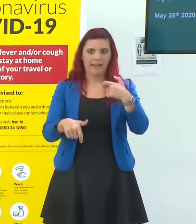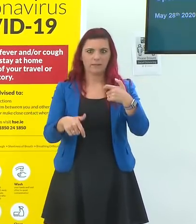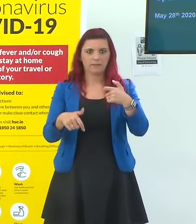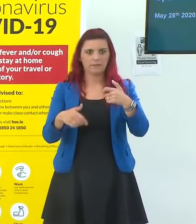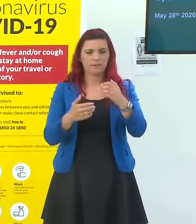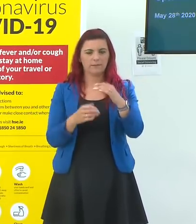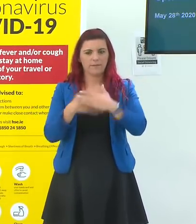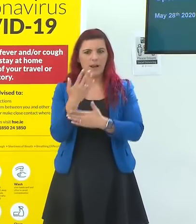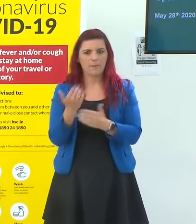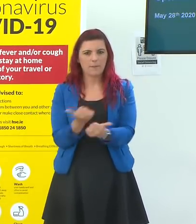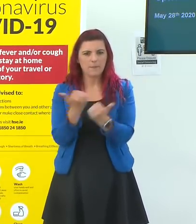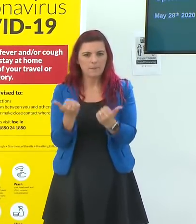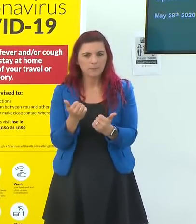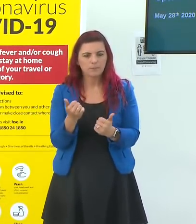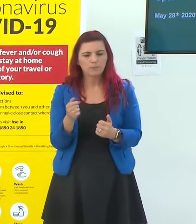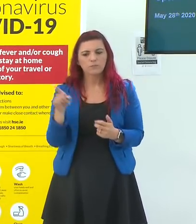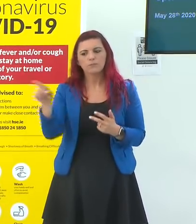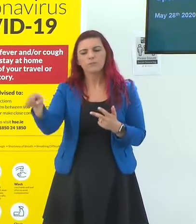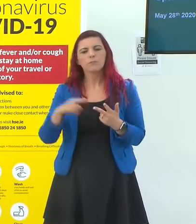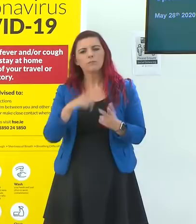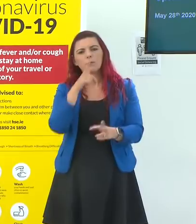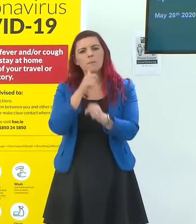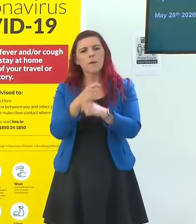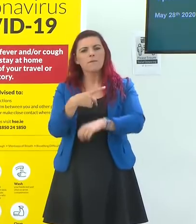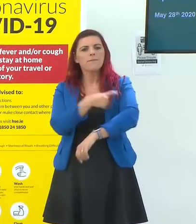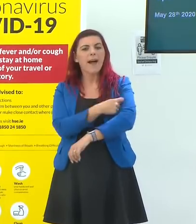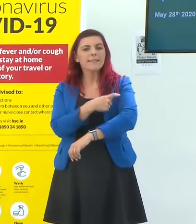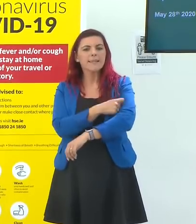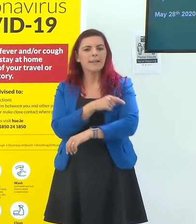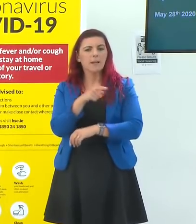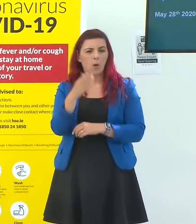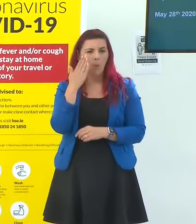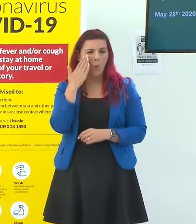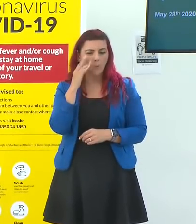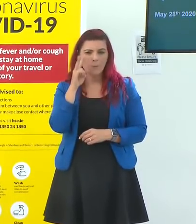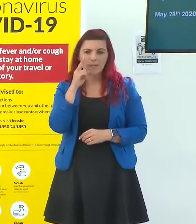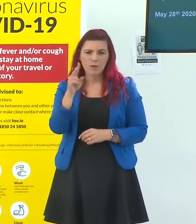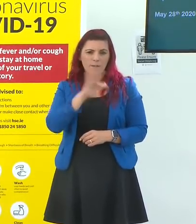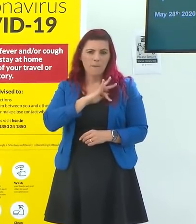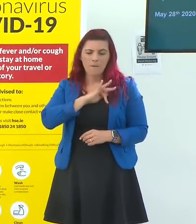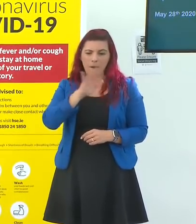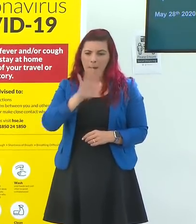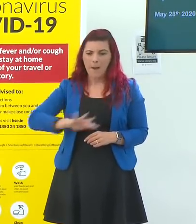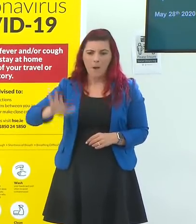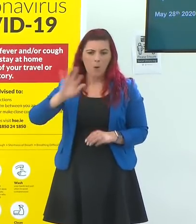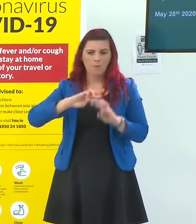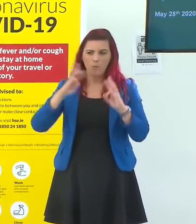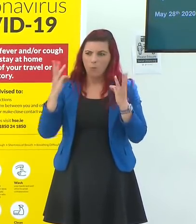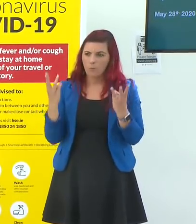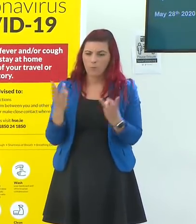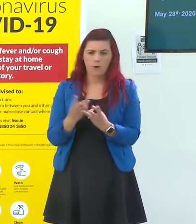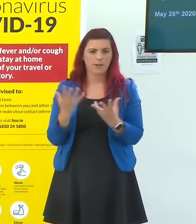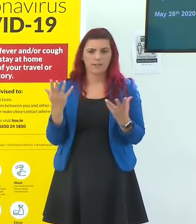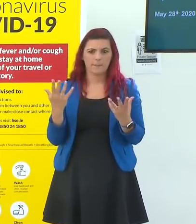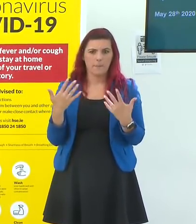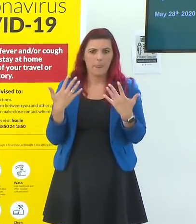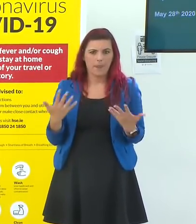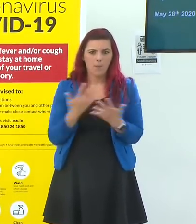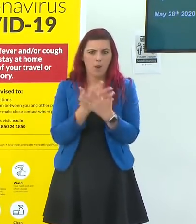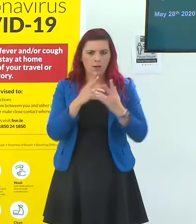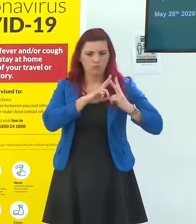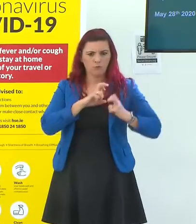vaccine? The vaccine. There's huge work done on it. I'm sure you're all seeing that yourselves from reports from your colleagues internationally.